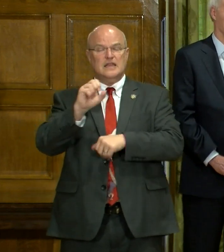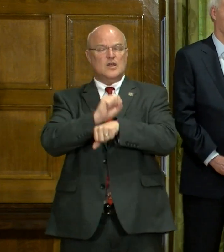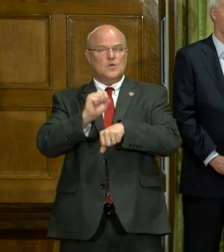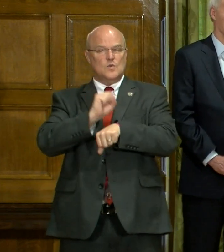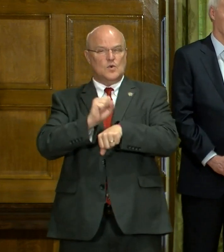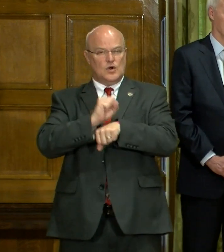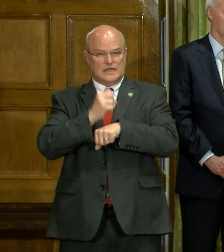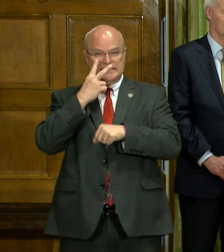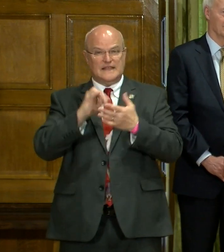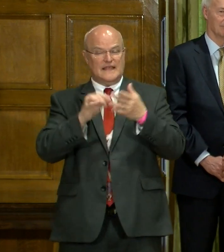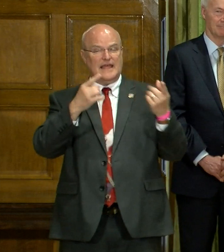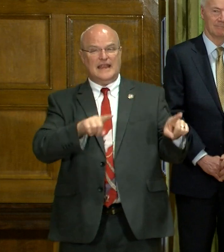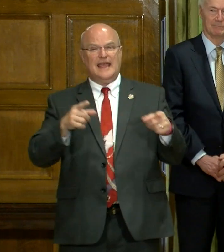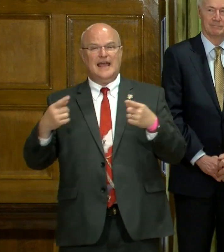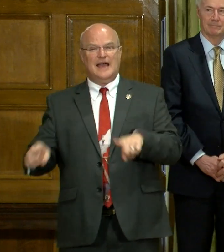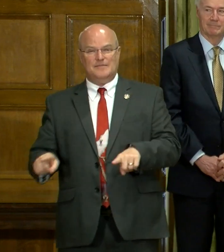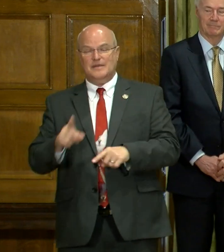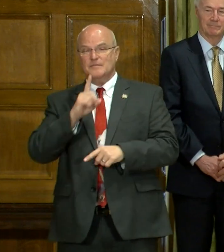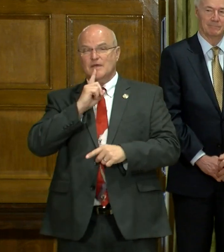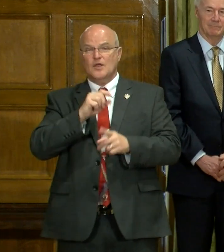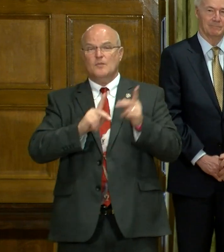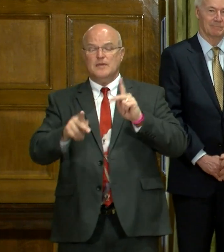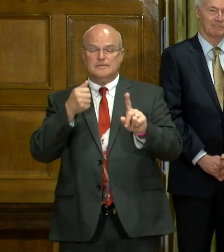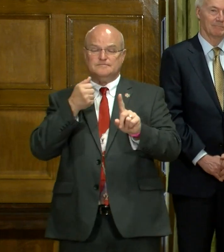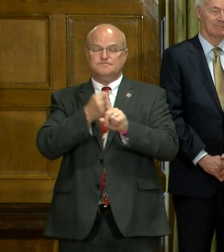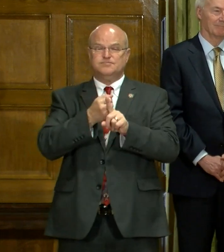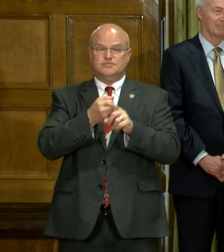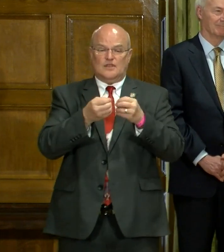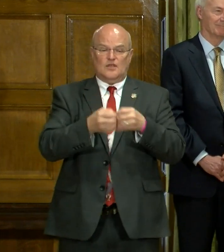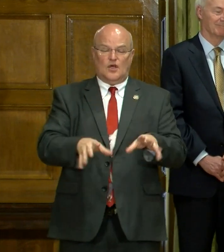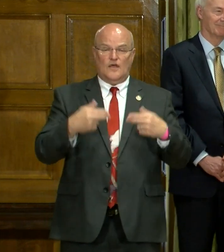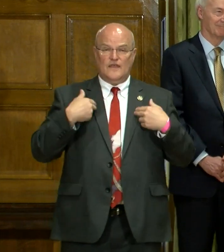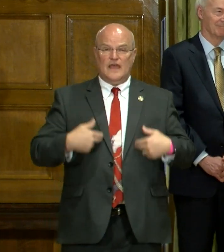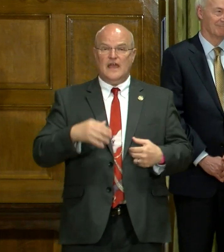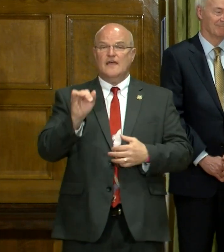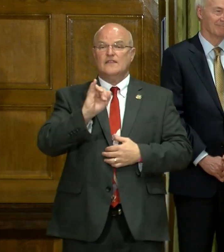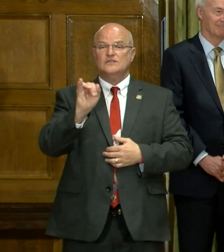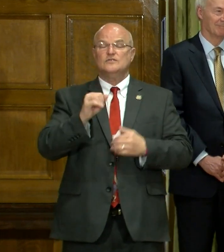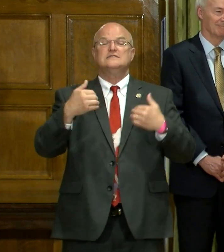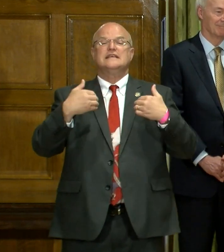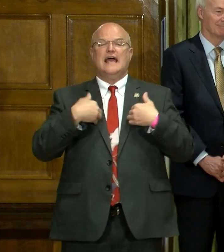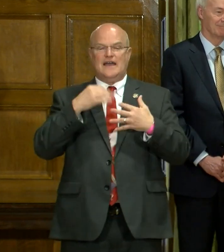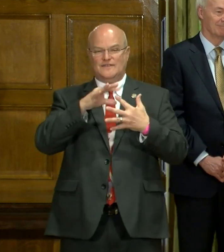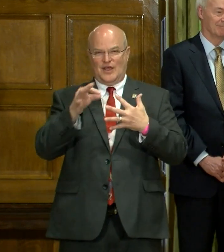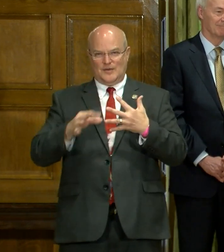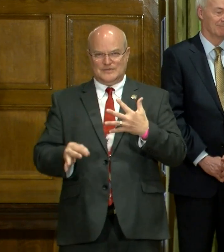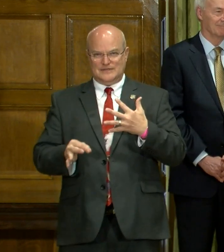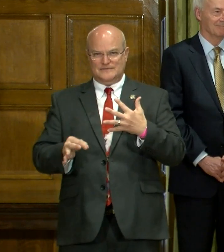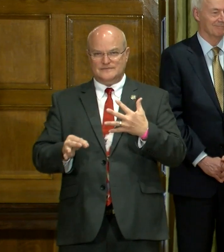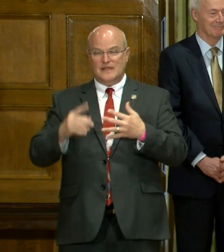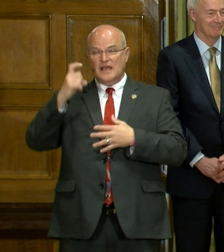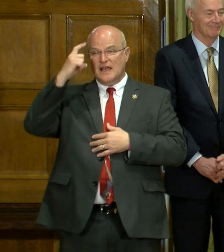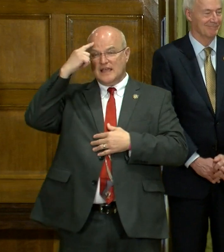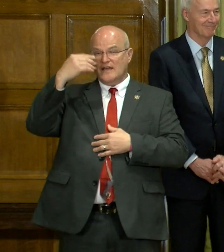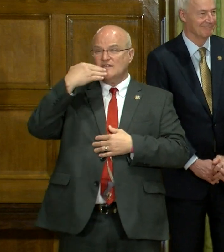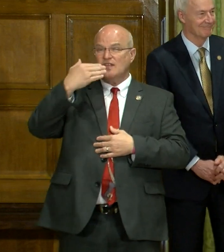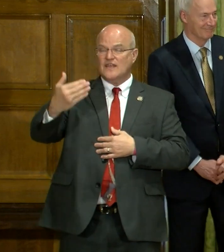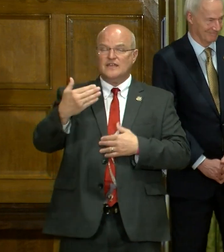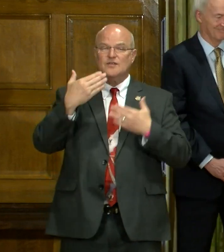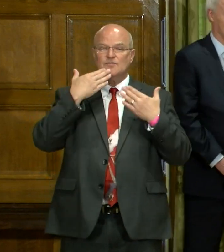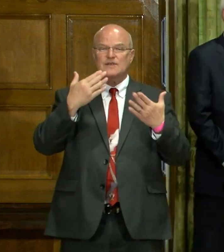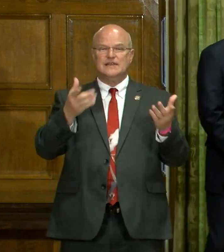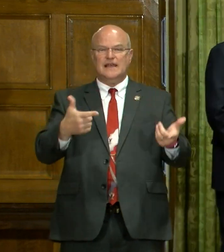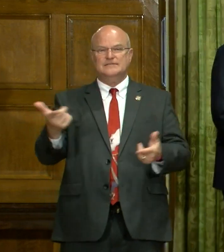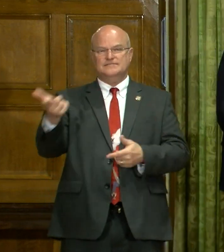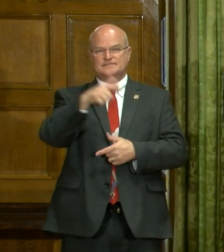diligently to see that happen and make sure that those who are impacted by the loss of their health insurance plan have have an option. Governor, thank you for that. We appreciate it.